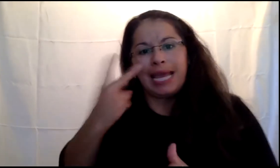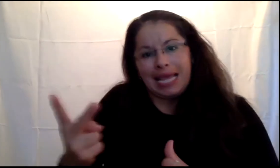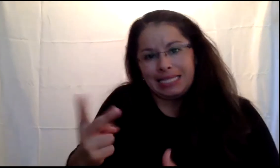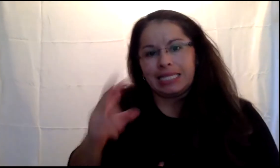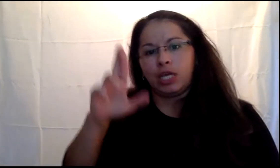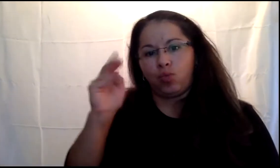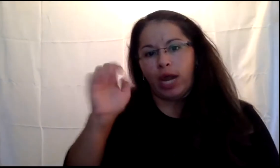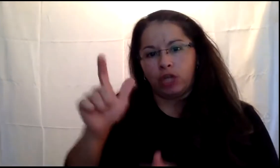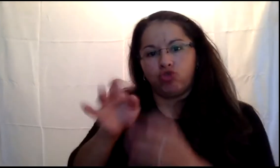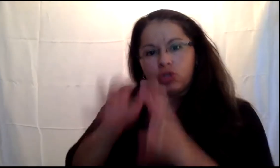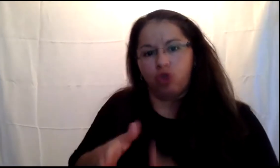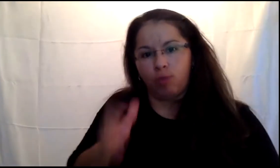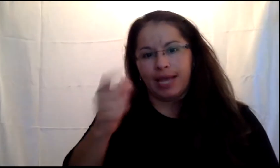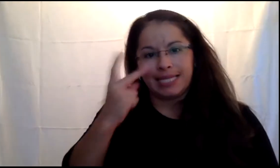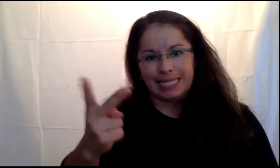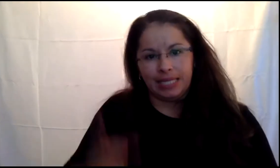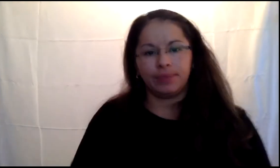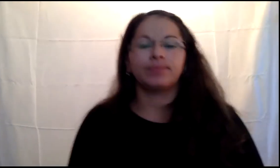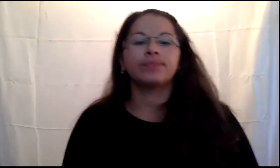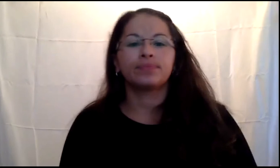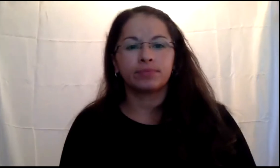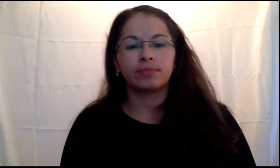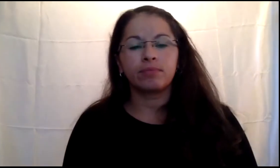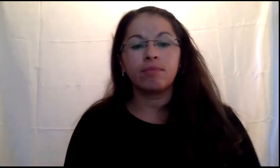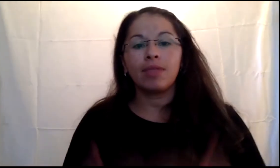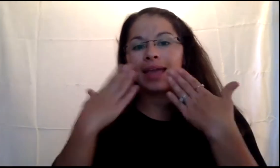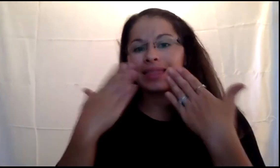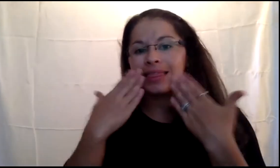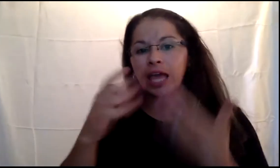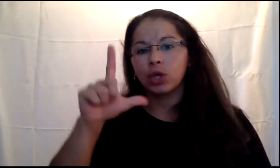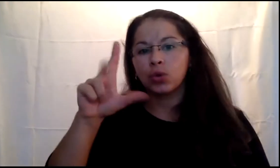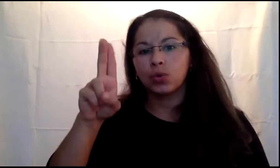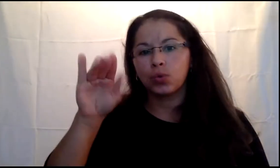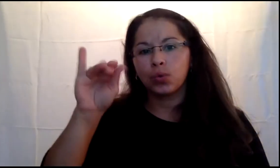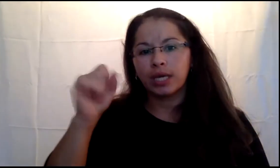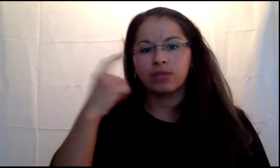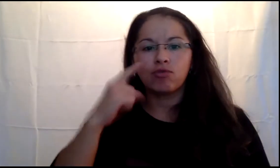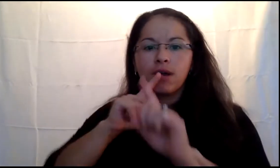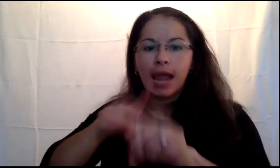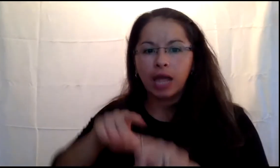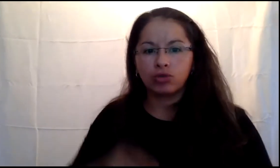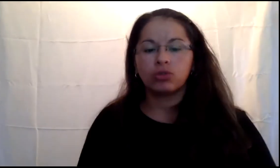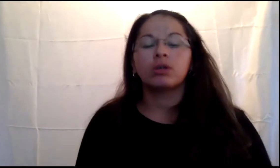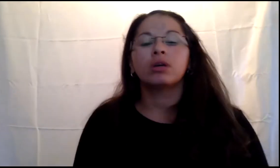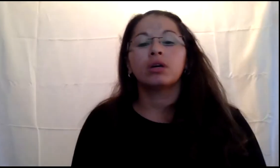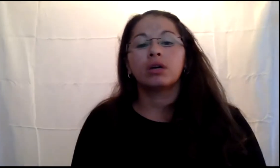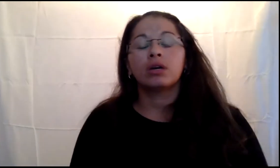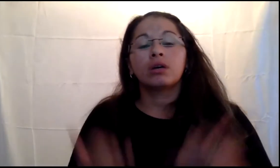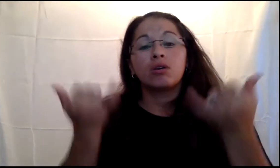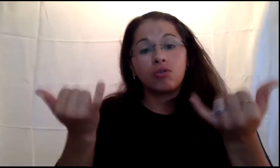And thank you for answering that question, Luis. While while we have a moment, I wanted to, y'all